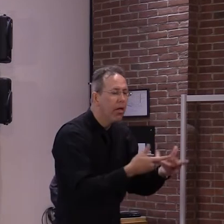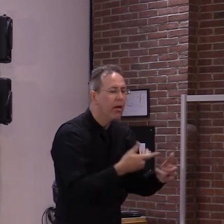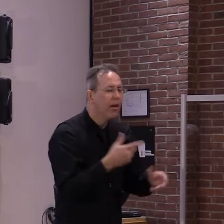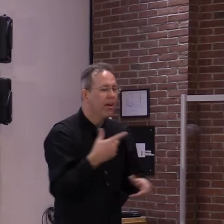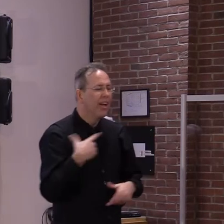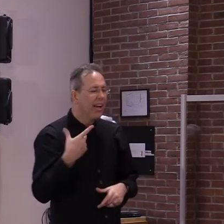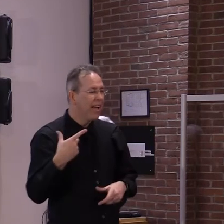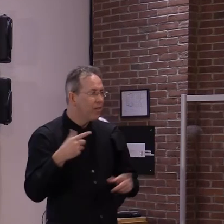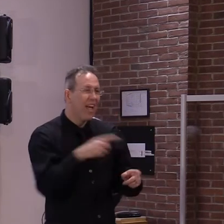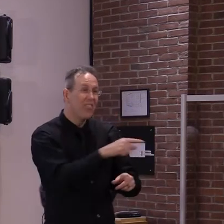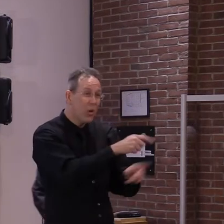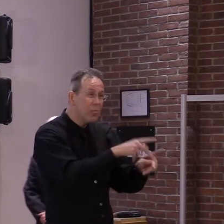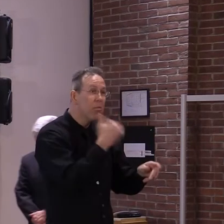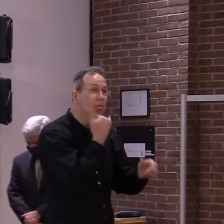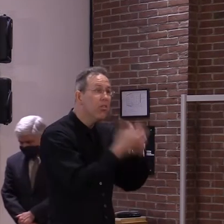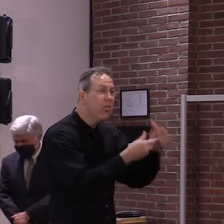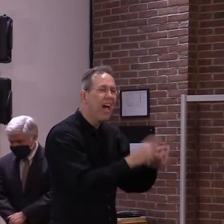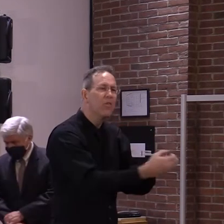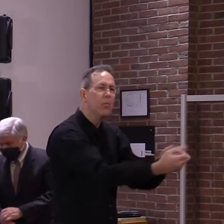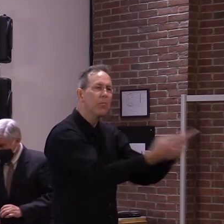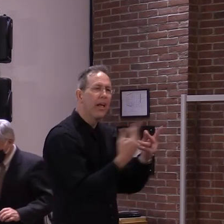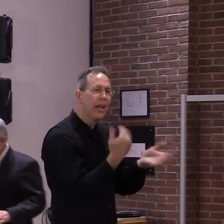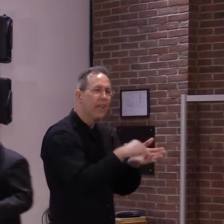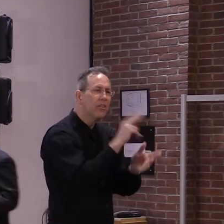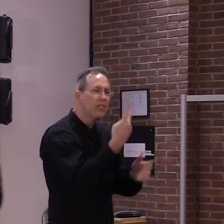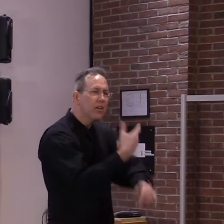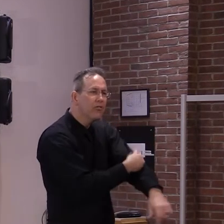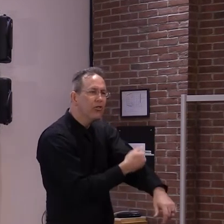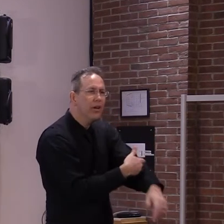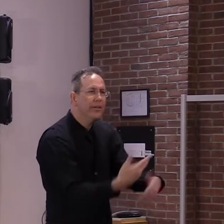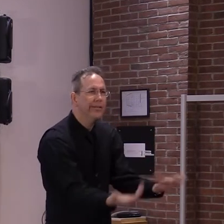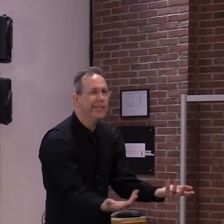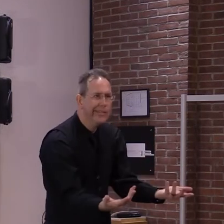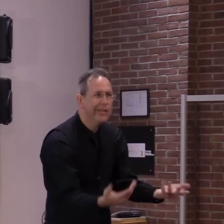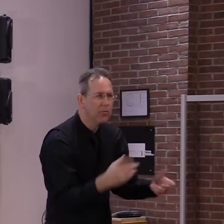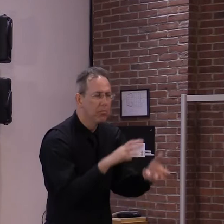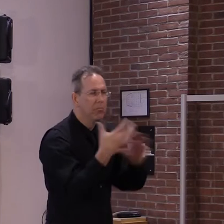take care of that so uh secretary smith anything to add